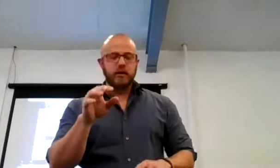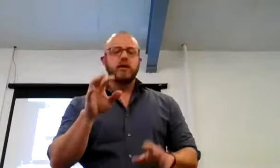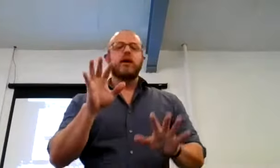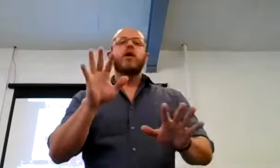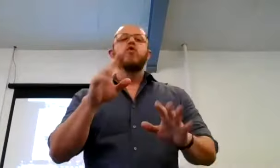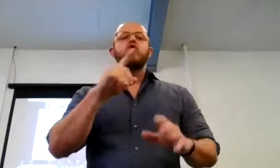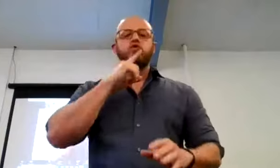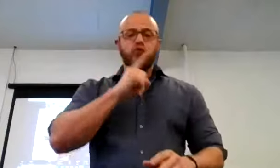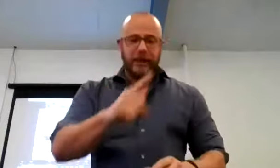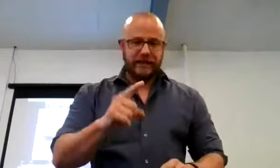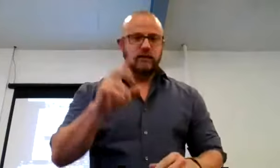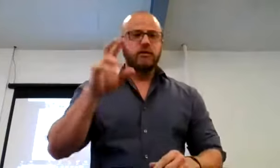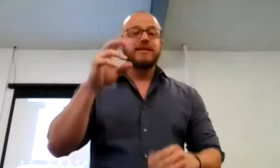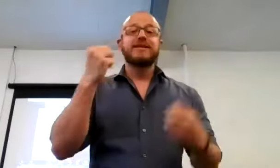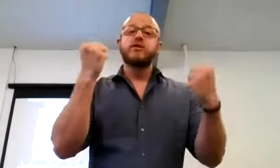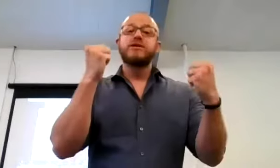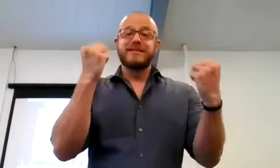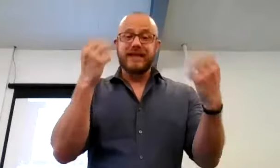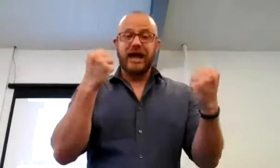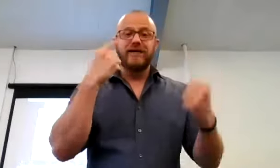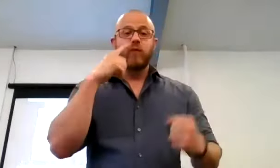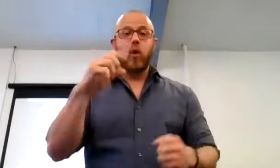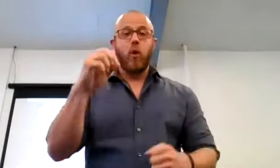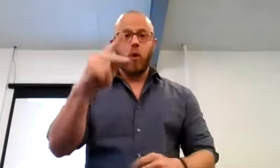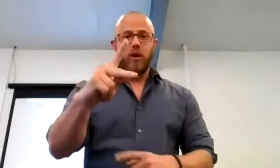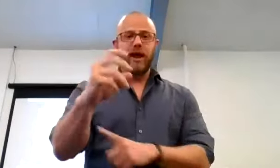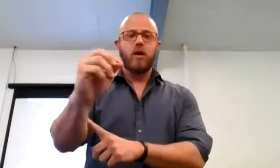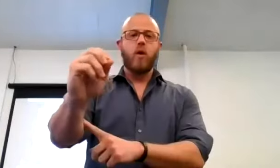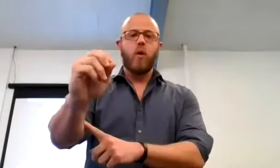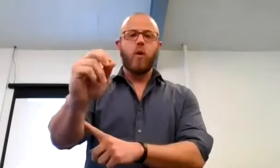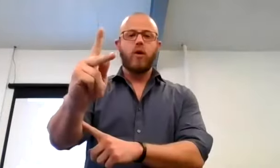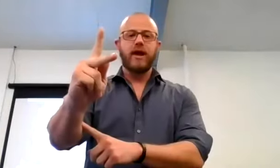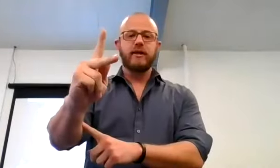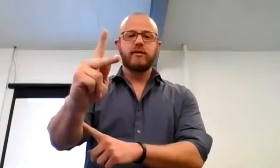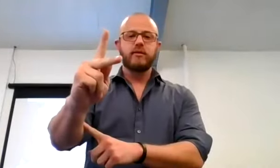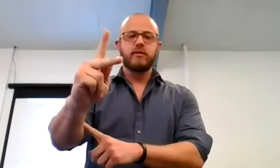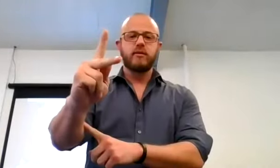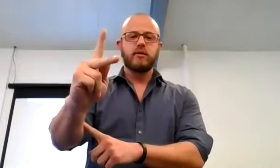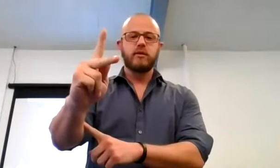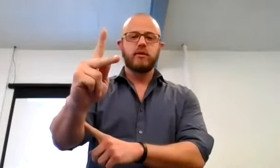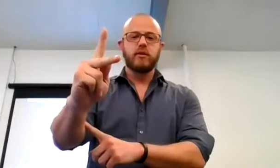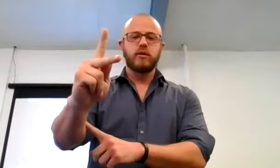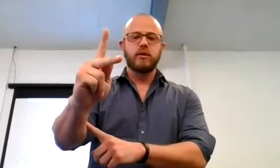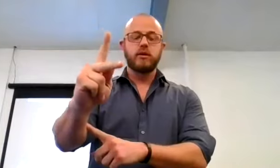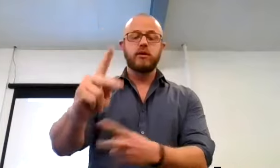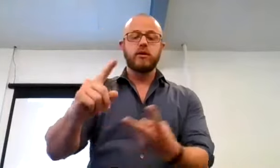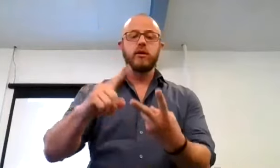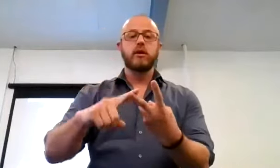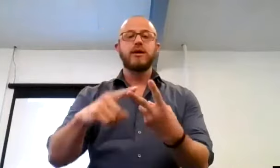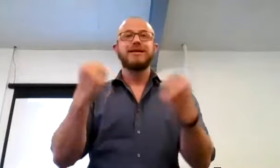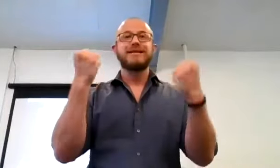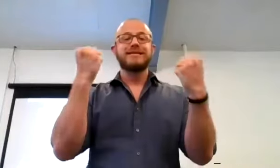sign, yes. And truly with this sign, you have to truly sign like the O and K,